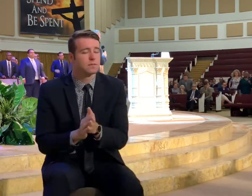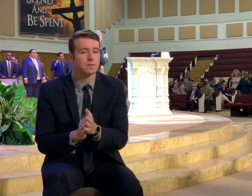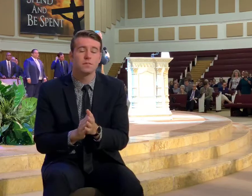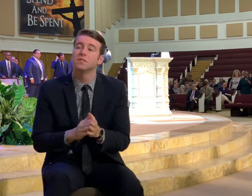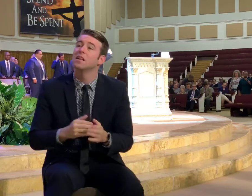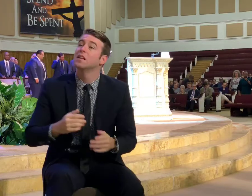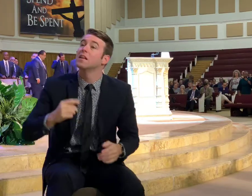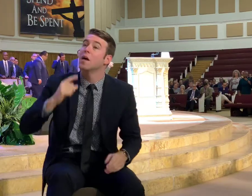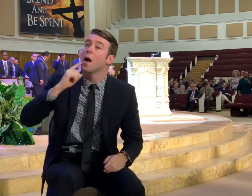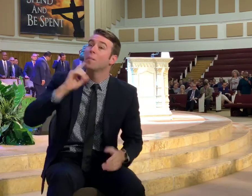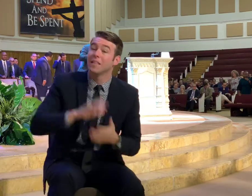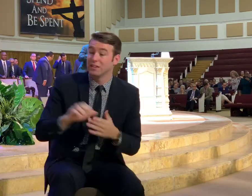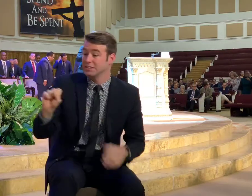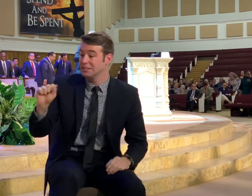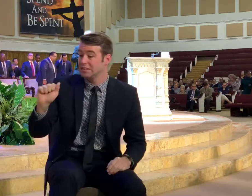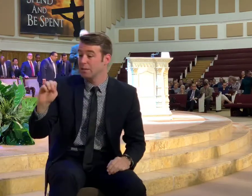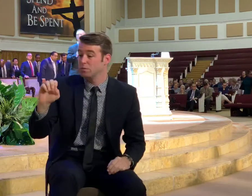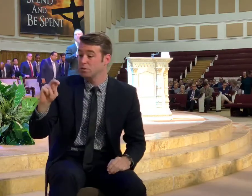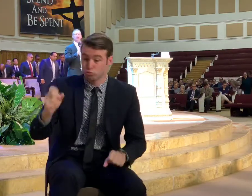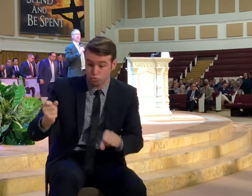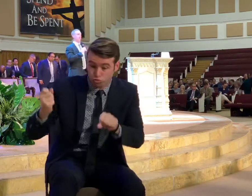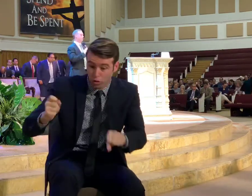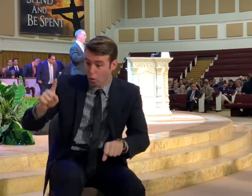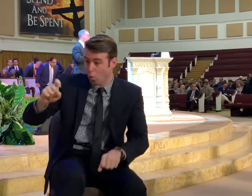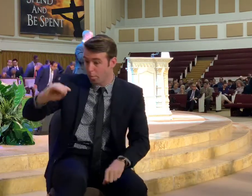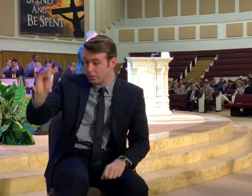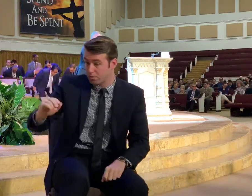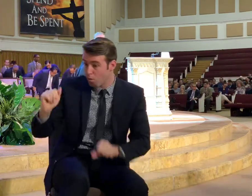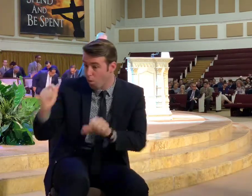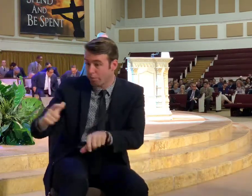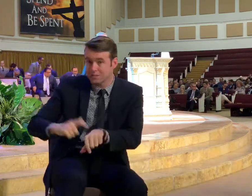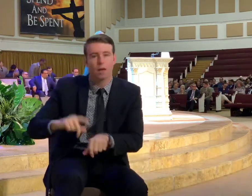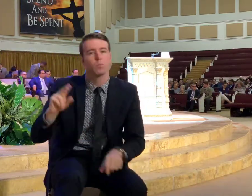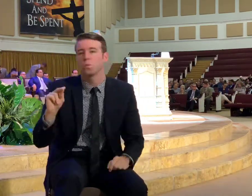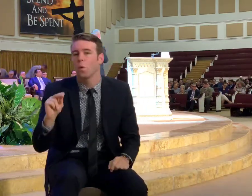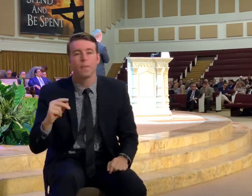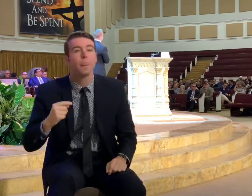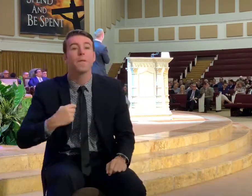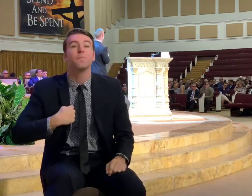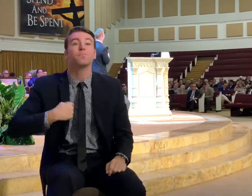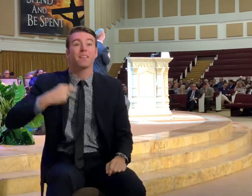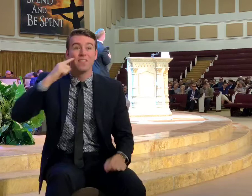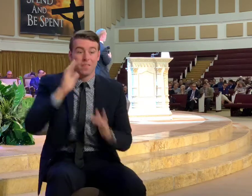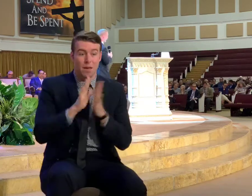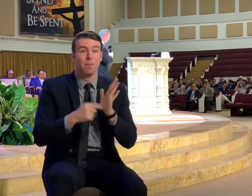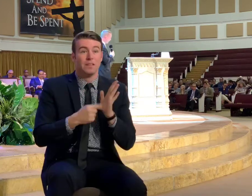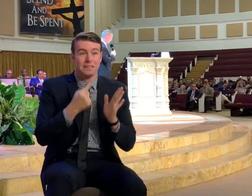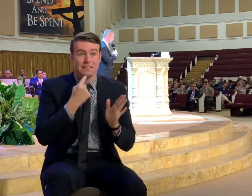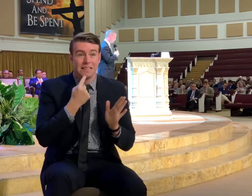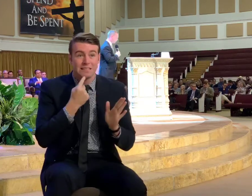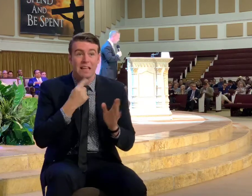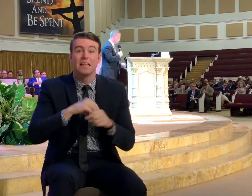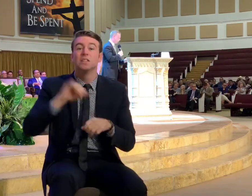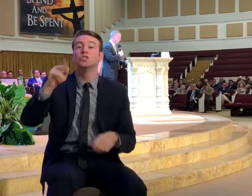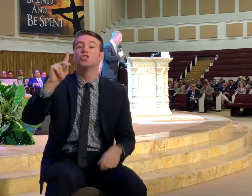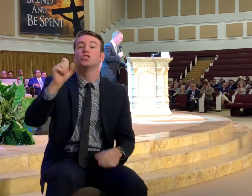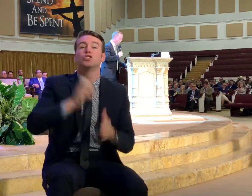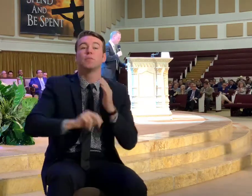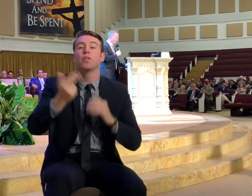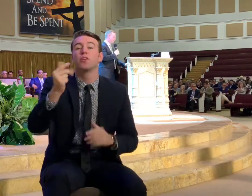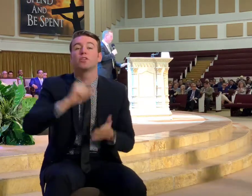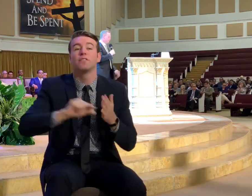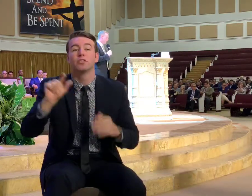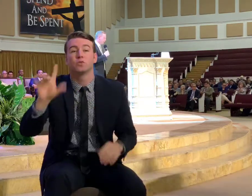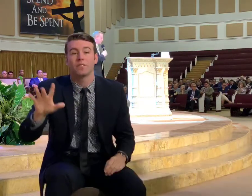Don't believe he had this strength all the time. In fact, I believe the Bible lines up to say that. Judges 13 and